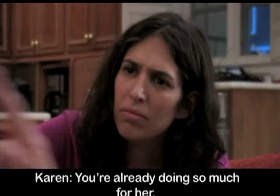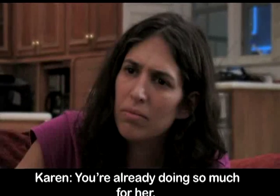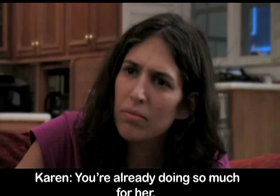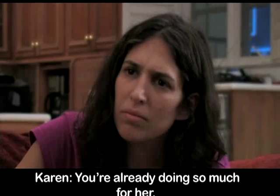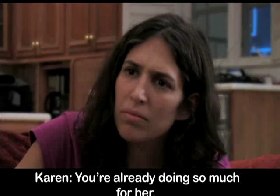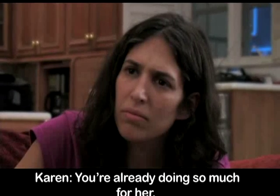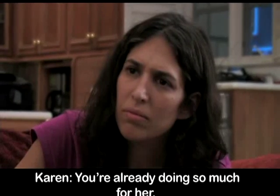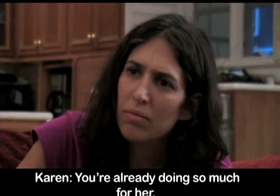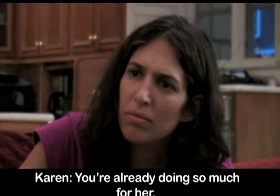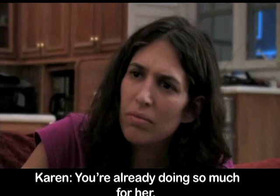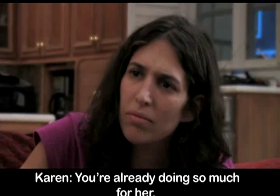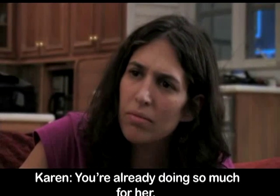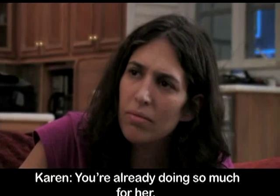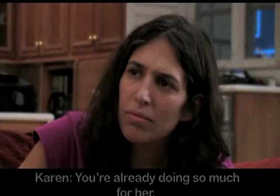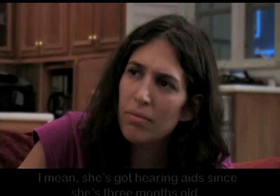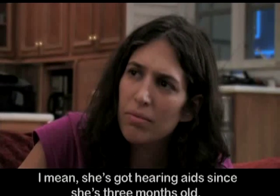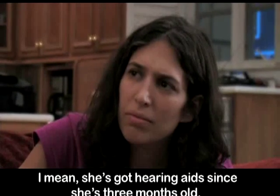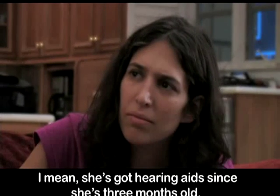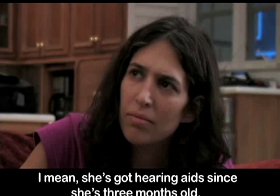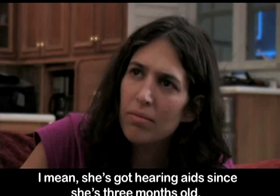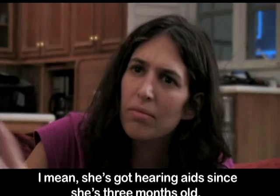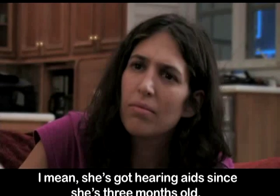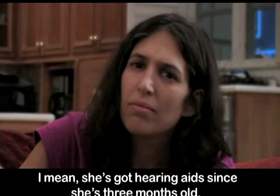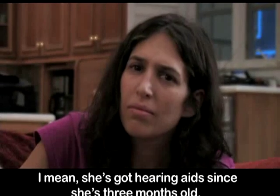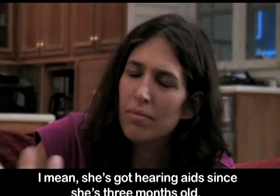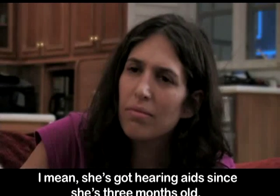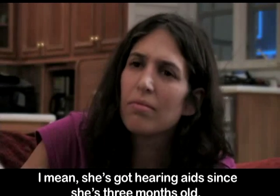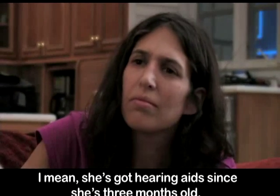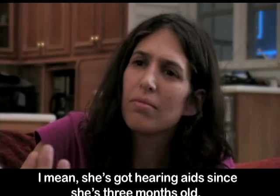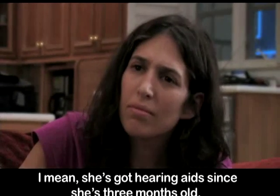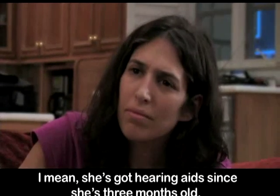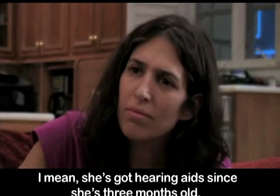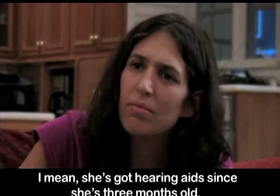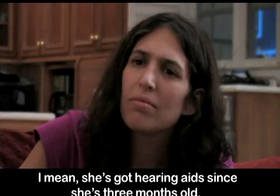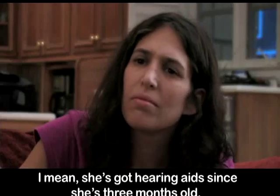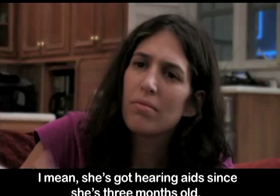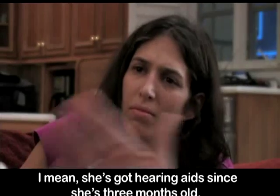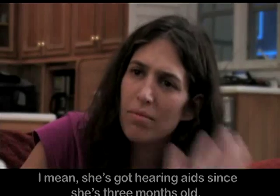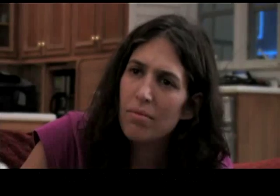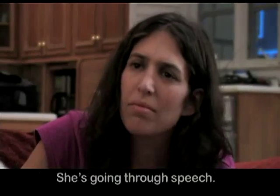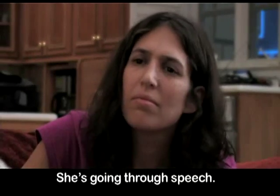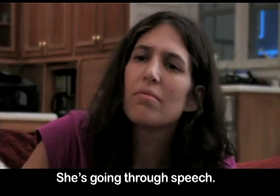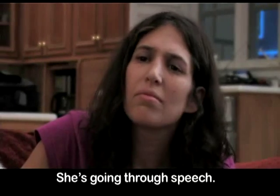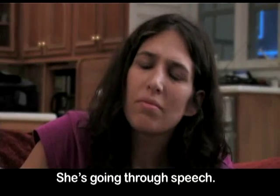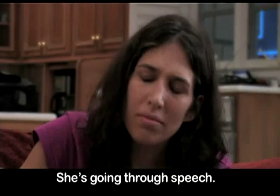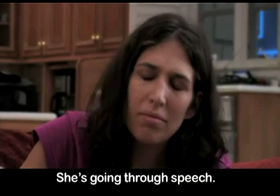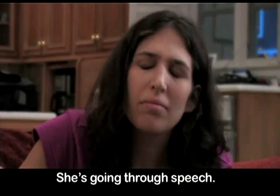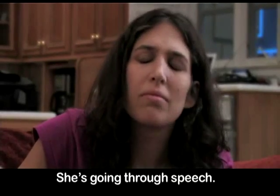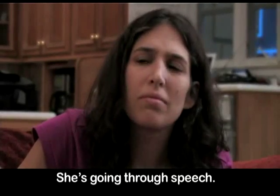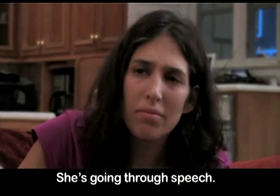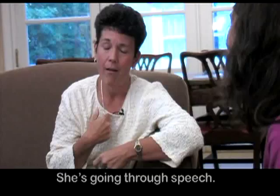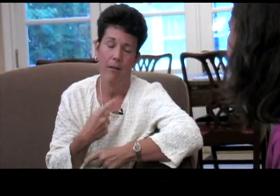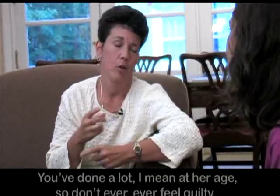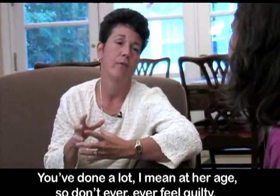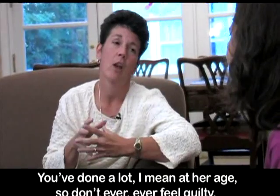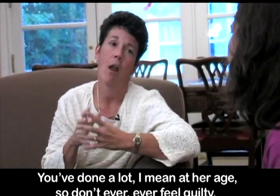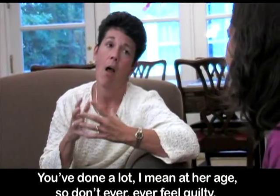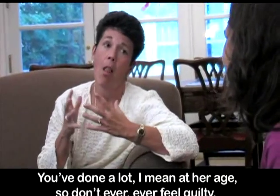already doing so much for her. I mean, she's got hearing aids since she's 3 months old. She's going for speech. You've done a